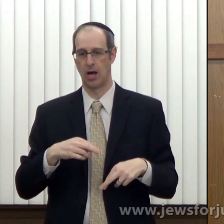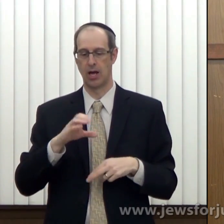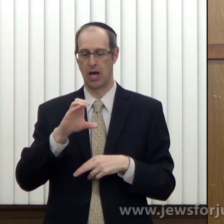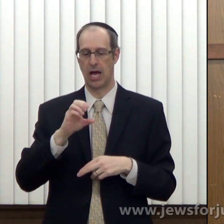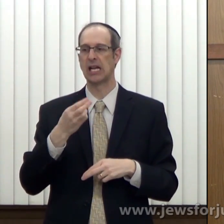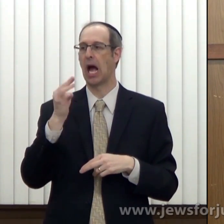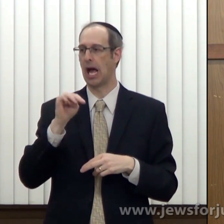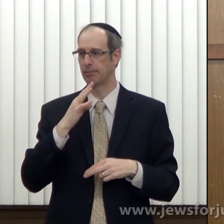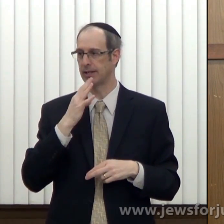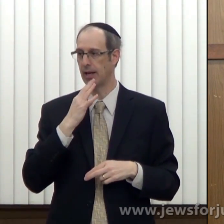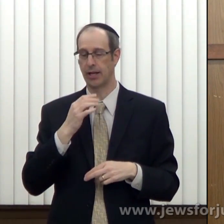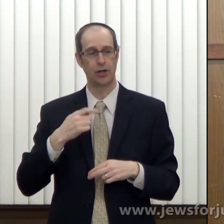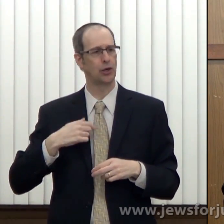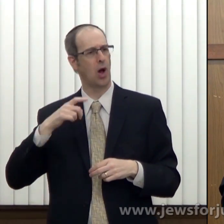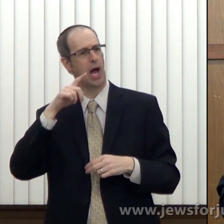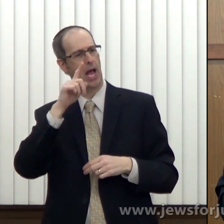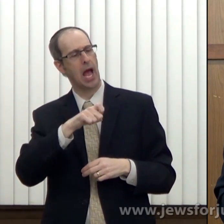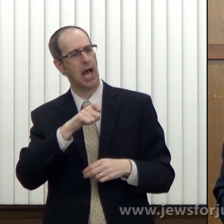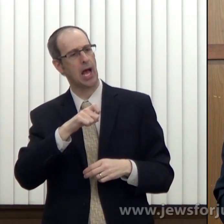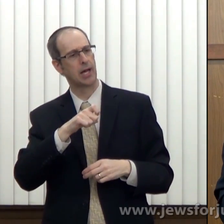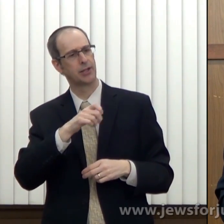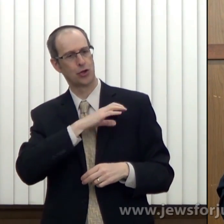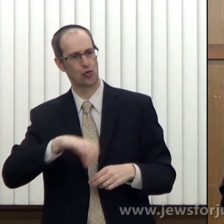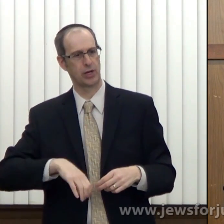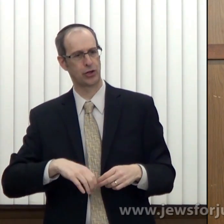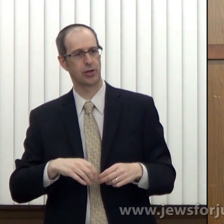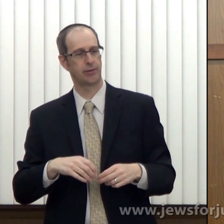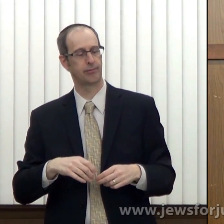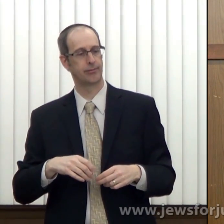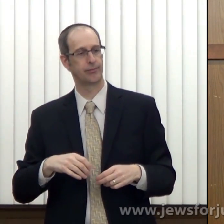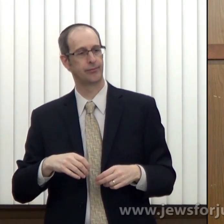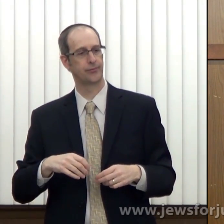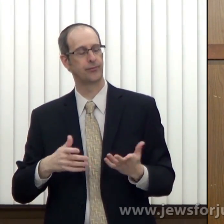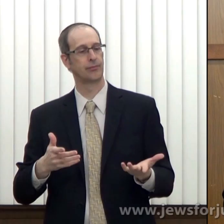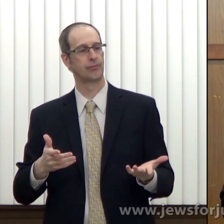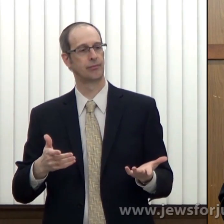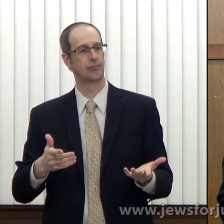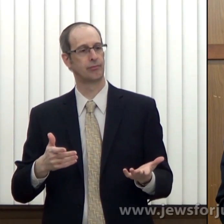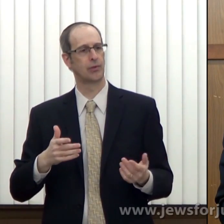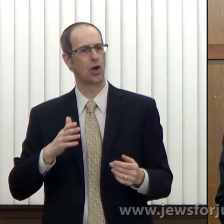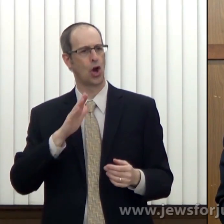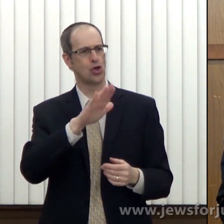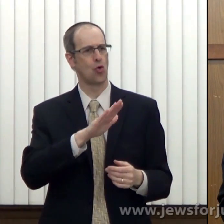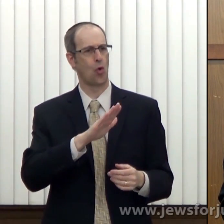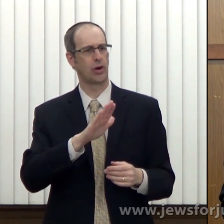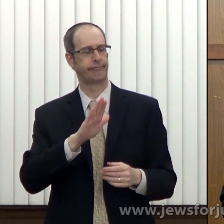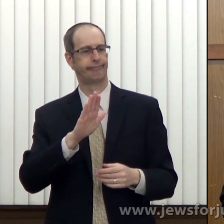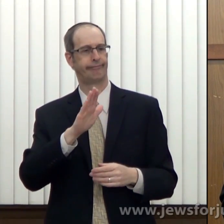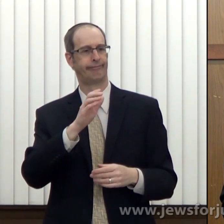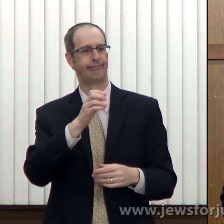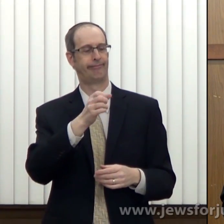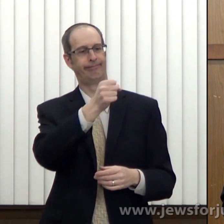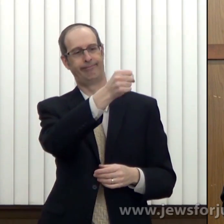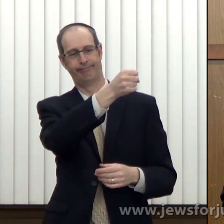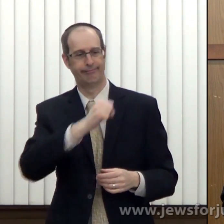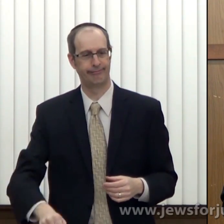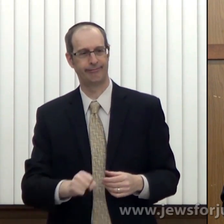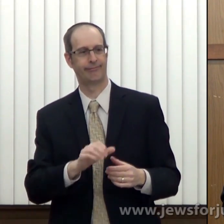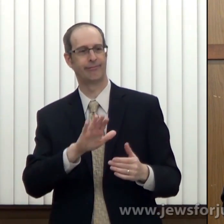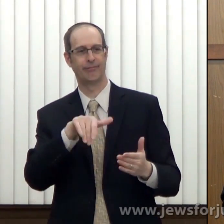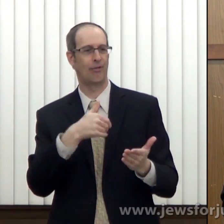I asked this Christian the following question. I said, you're putting down all the Jews